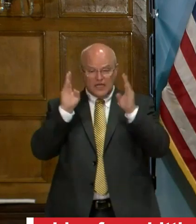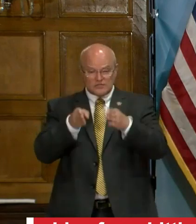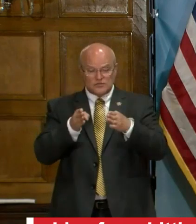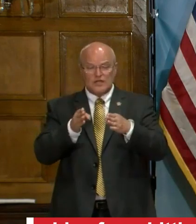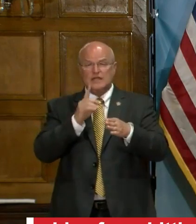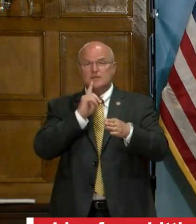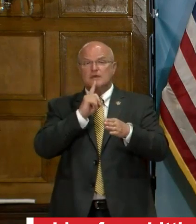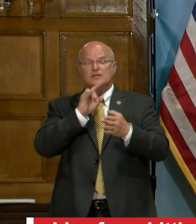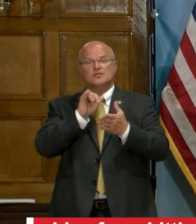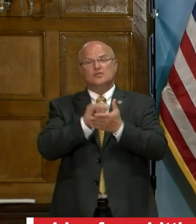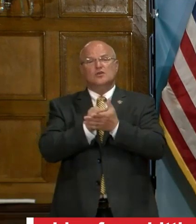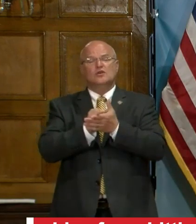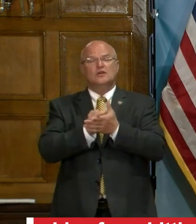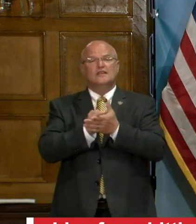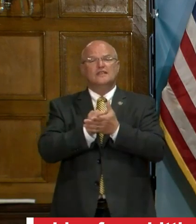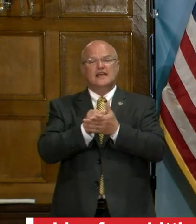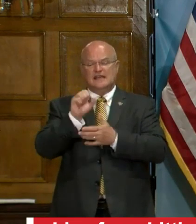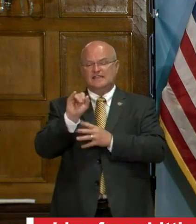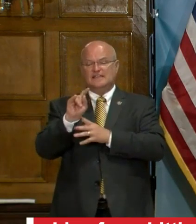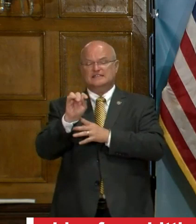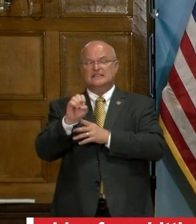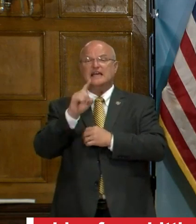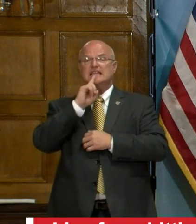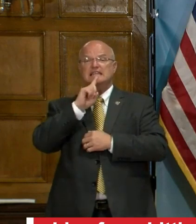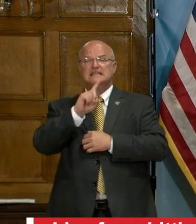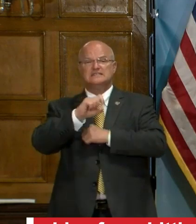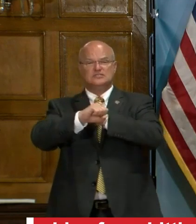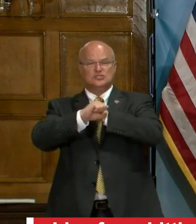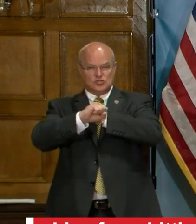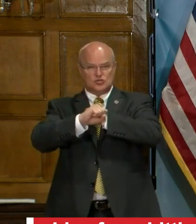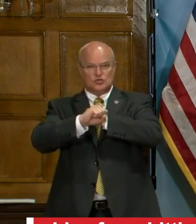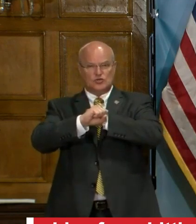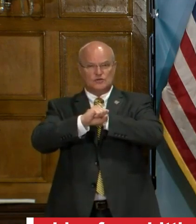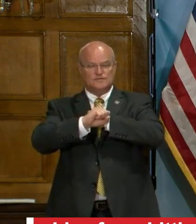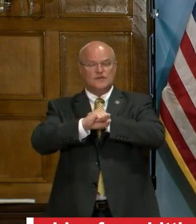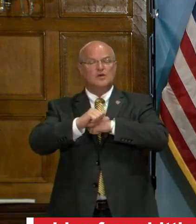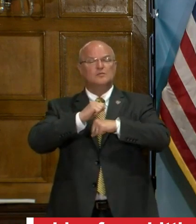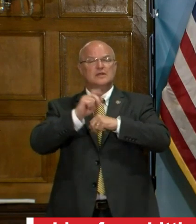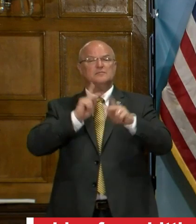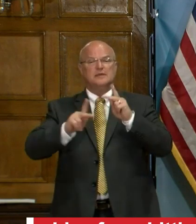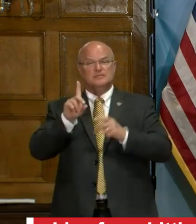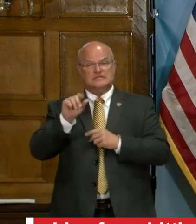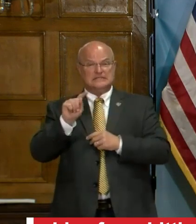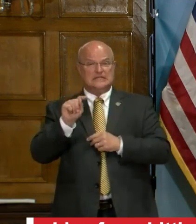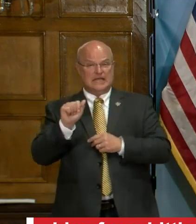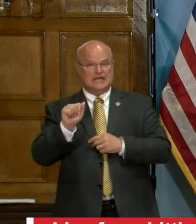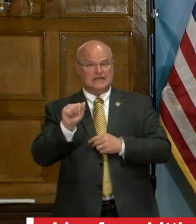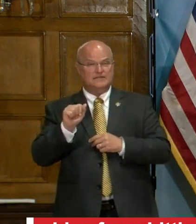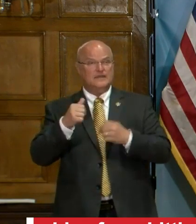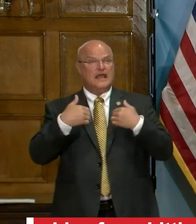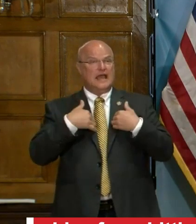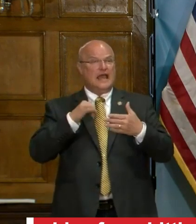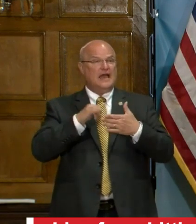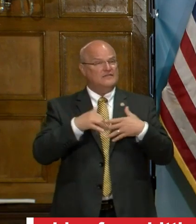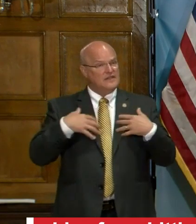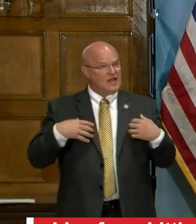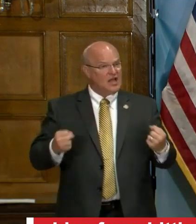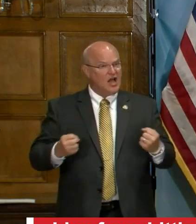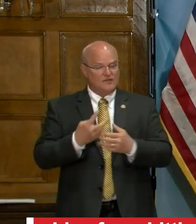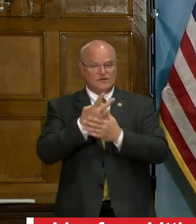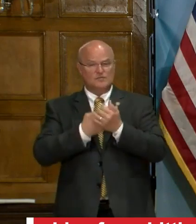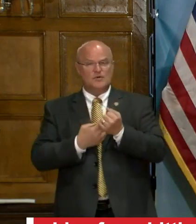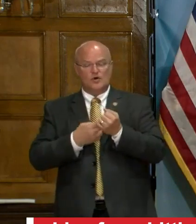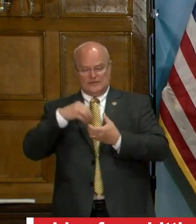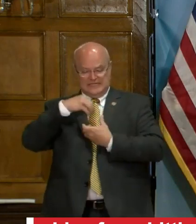concentrated on is making sure that the site is secure now in order to protect everyone's data. They have that confidence